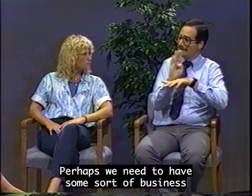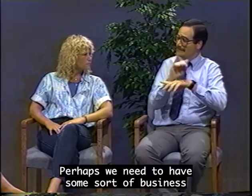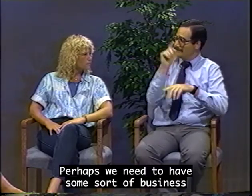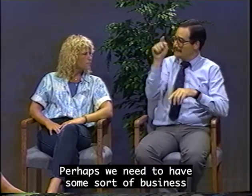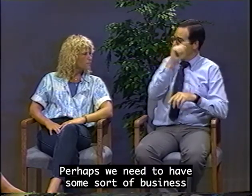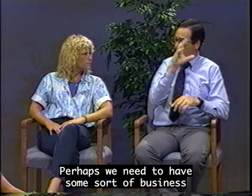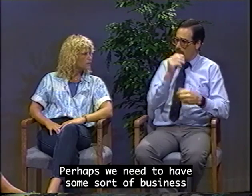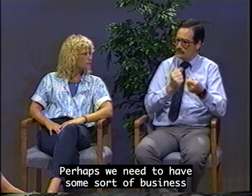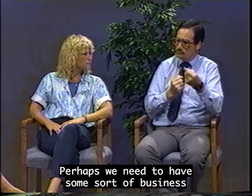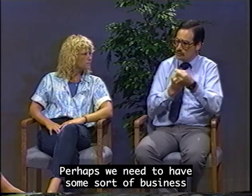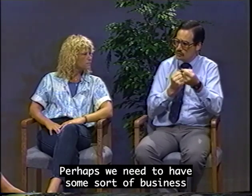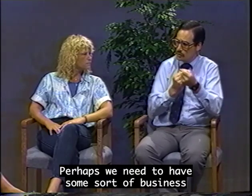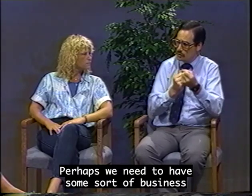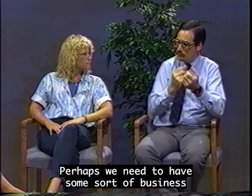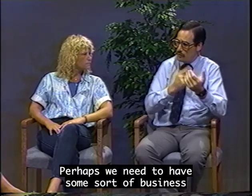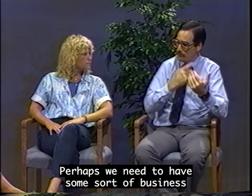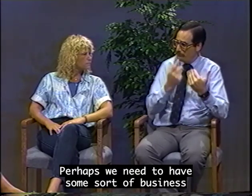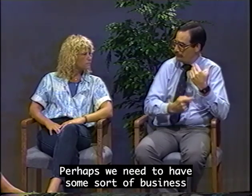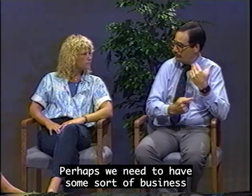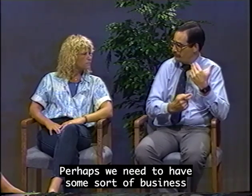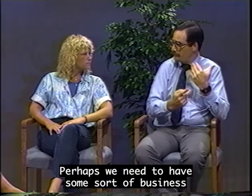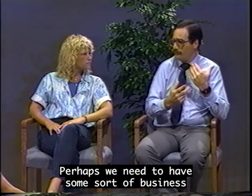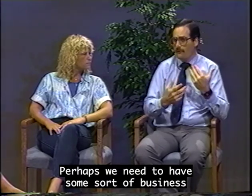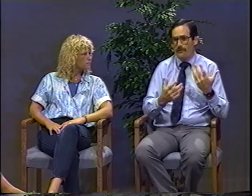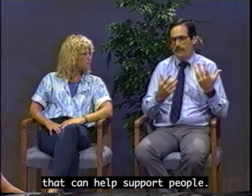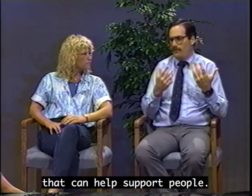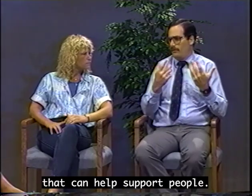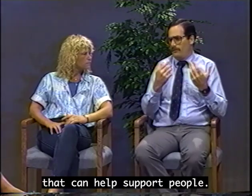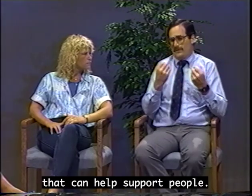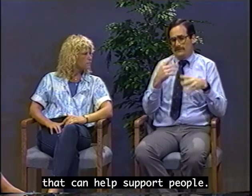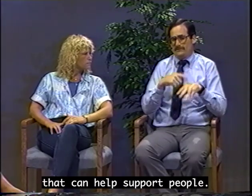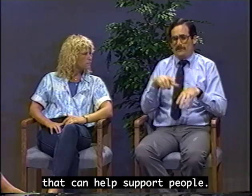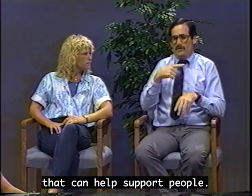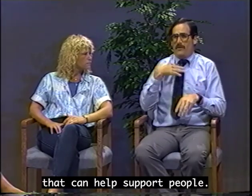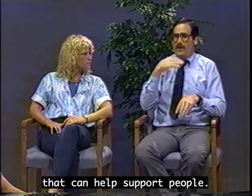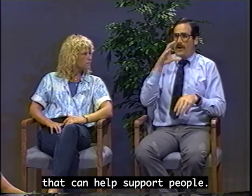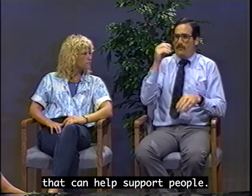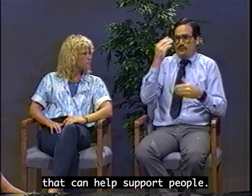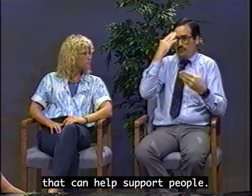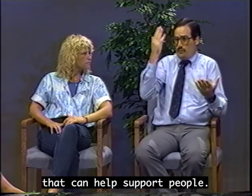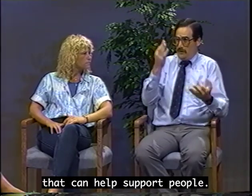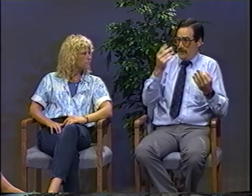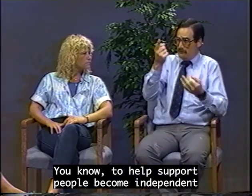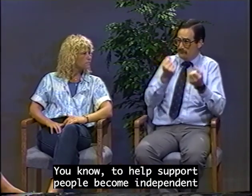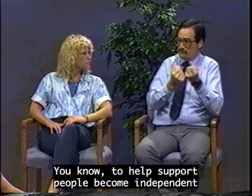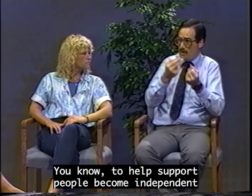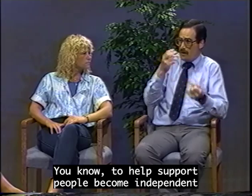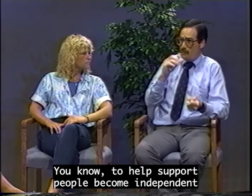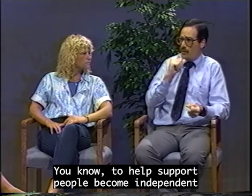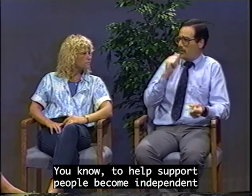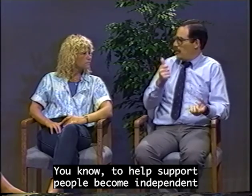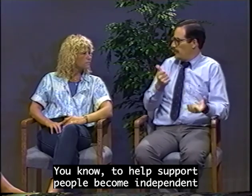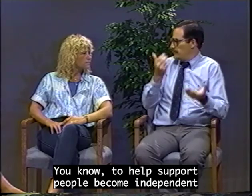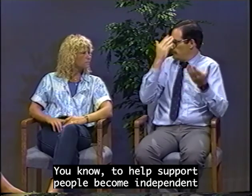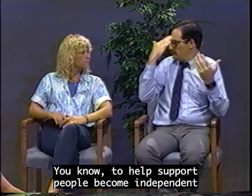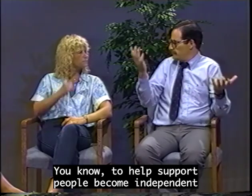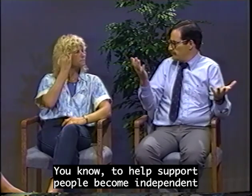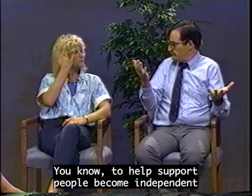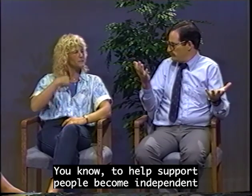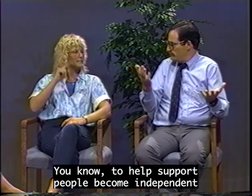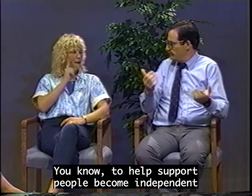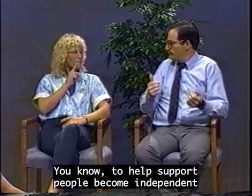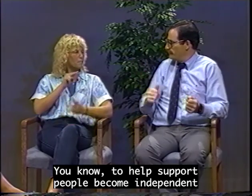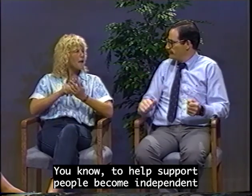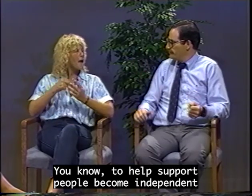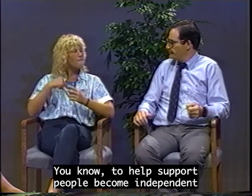isolation. Perhaps we need to have some sort of business that can help support people. You know, to